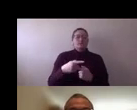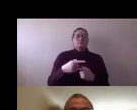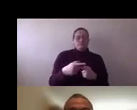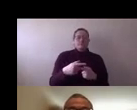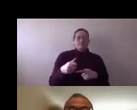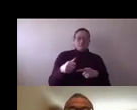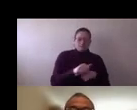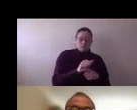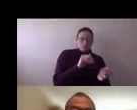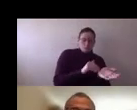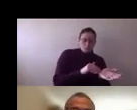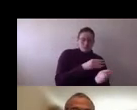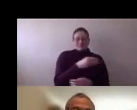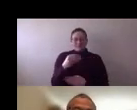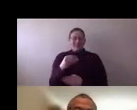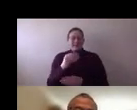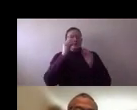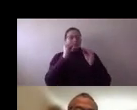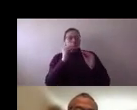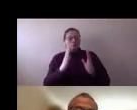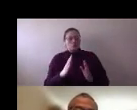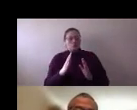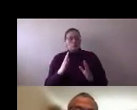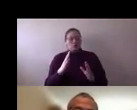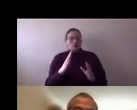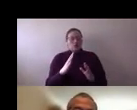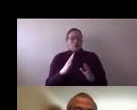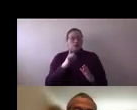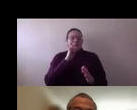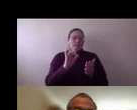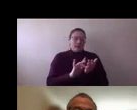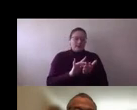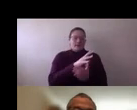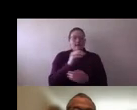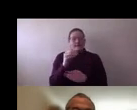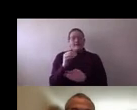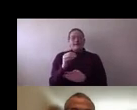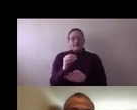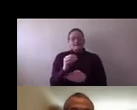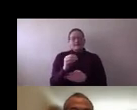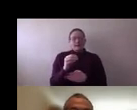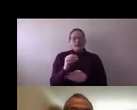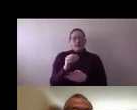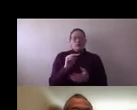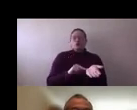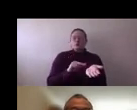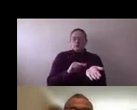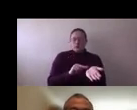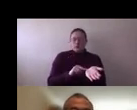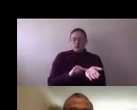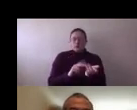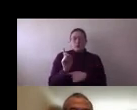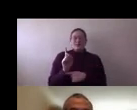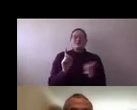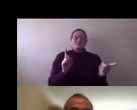both a physician and an instructor in medicine and nursing at